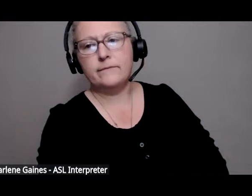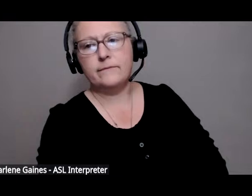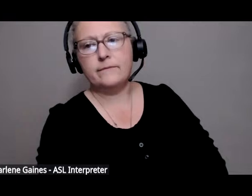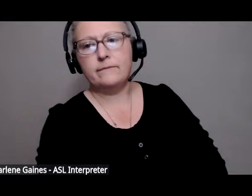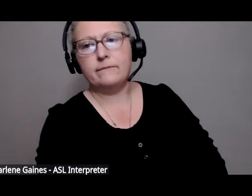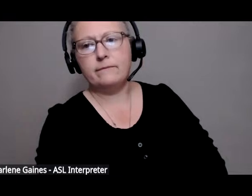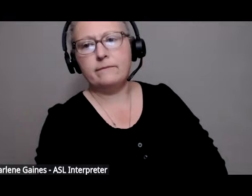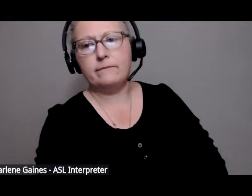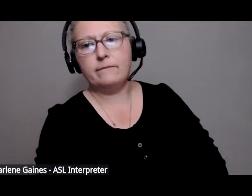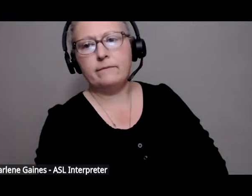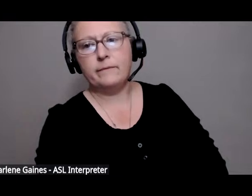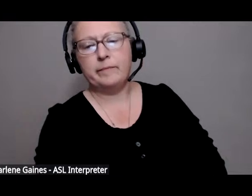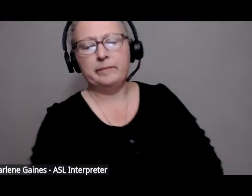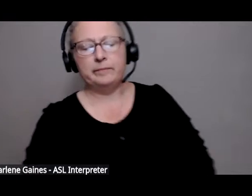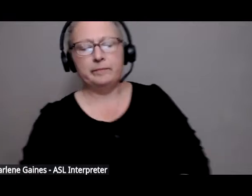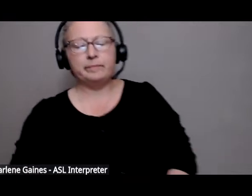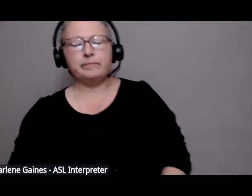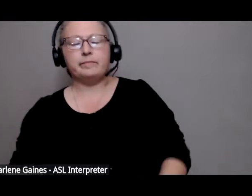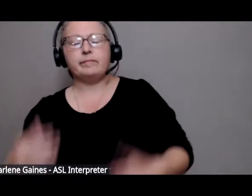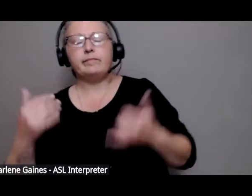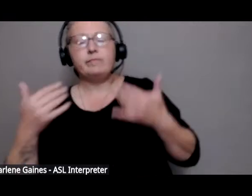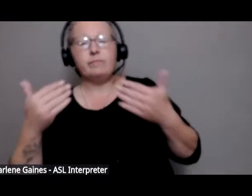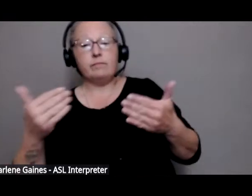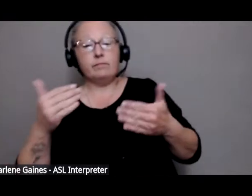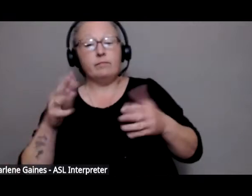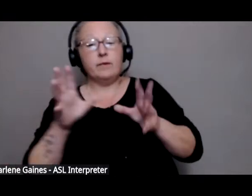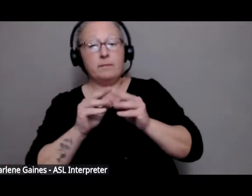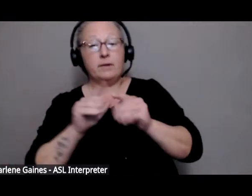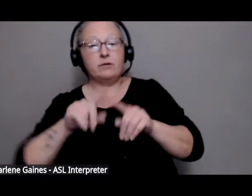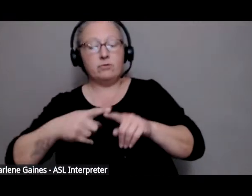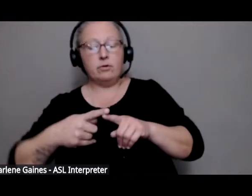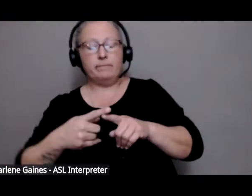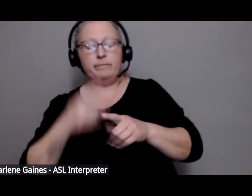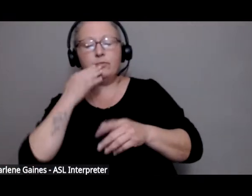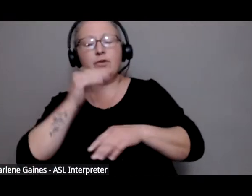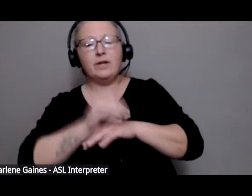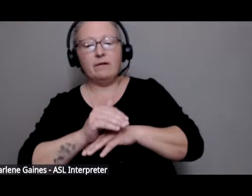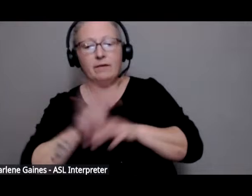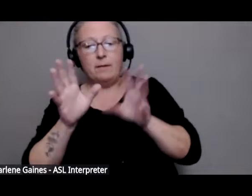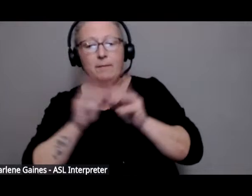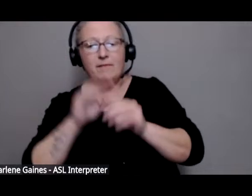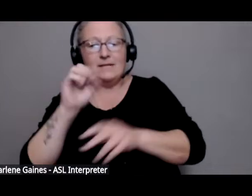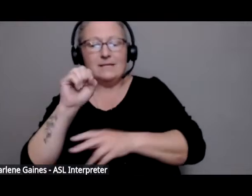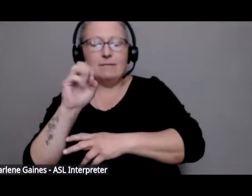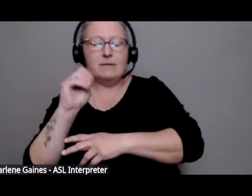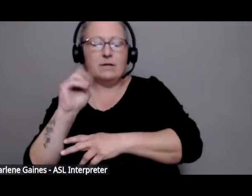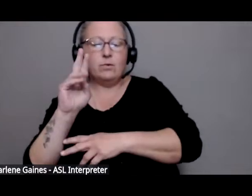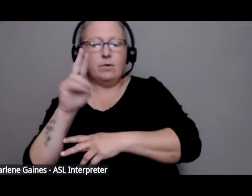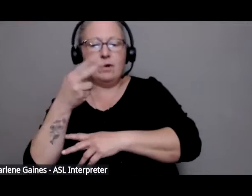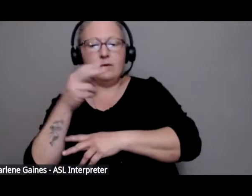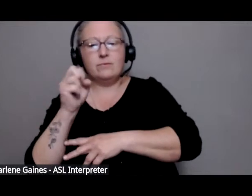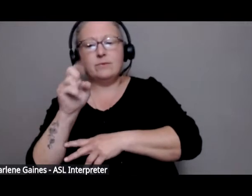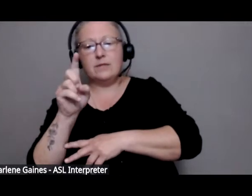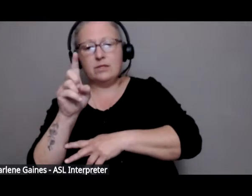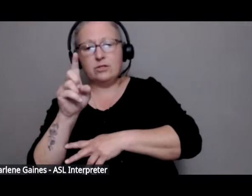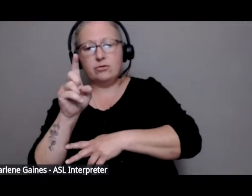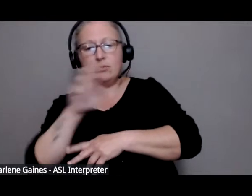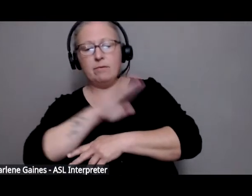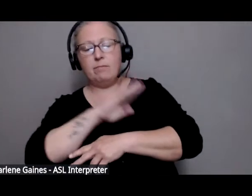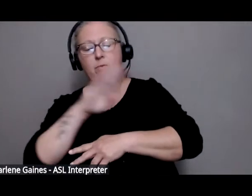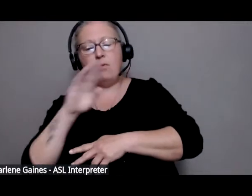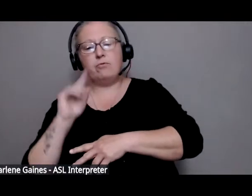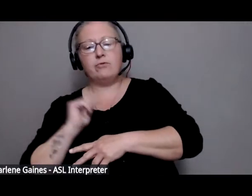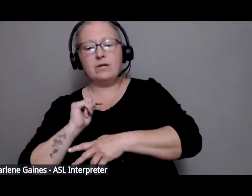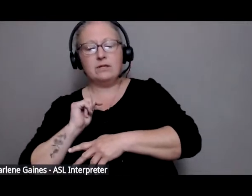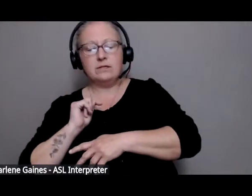like to call the meeting to order. Good evening, everyone. This is a meeting of the San Mateo Union High School District Board of